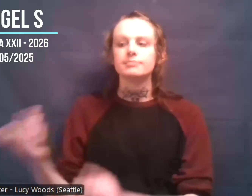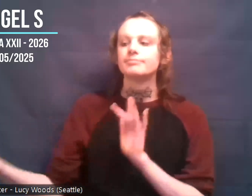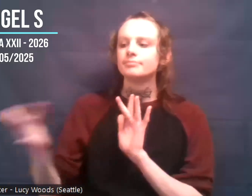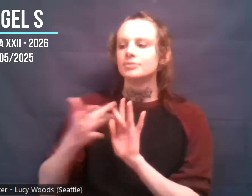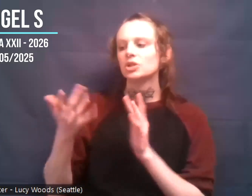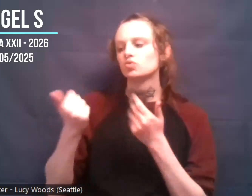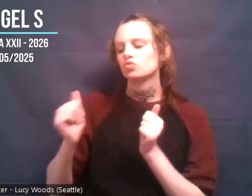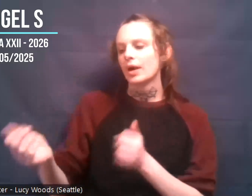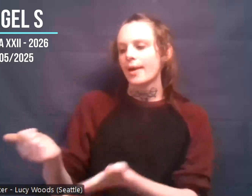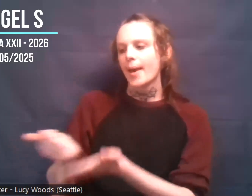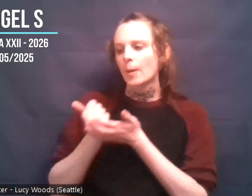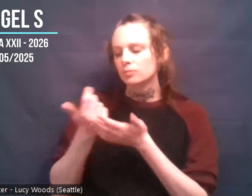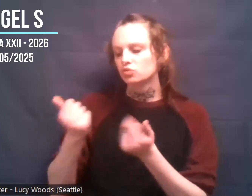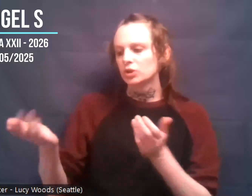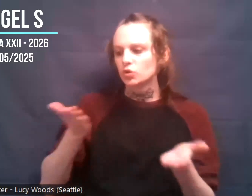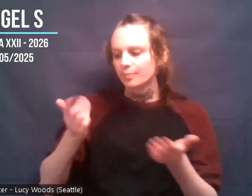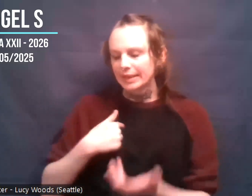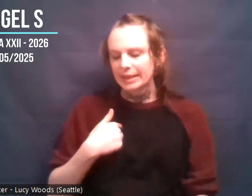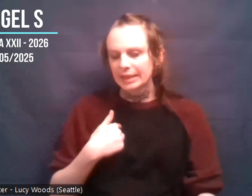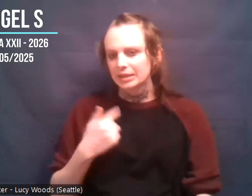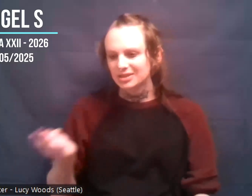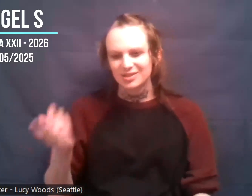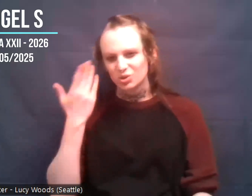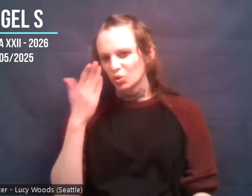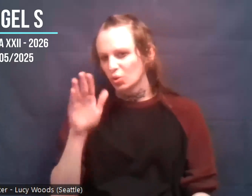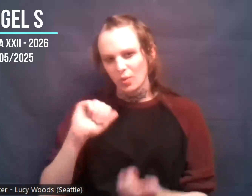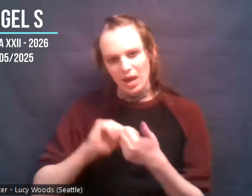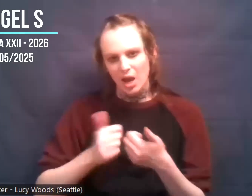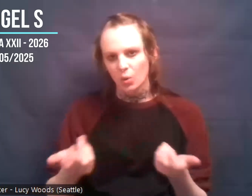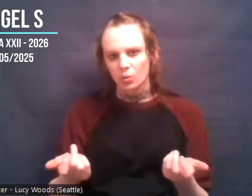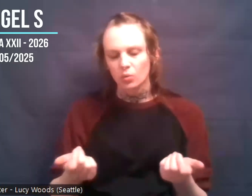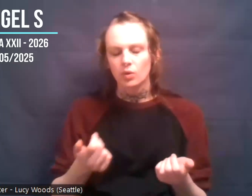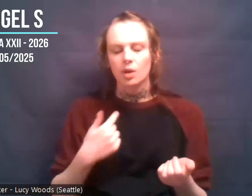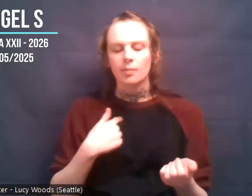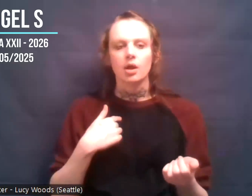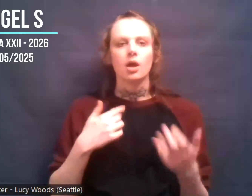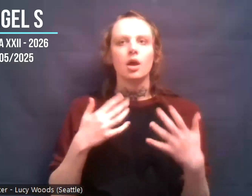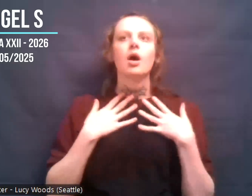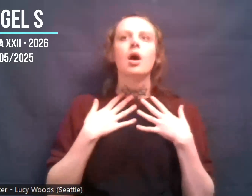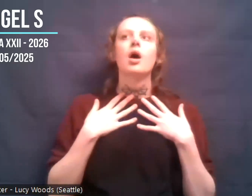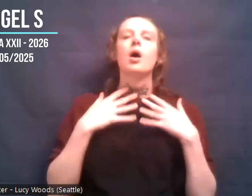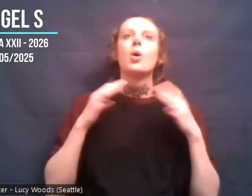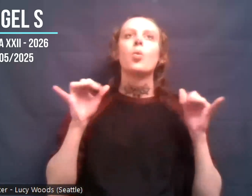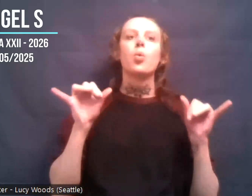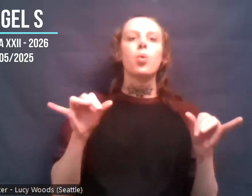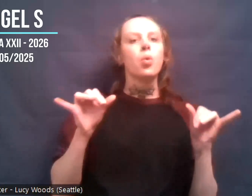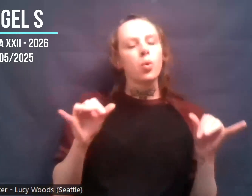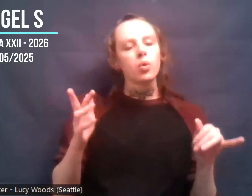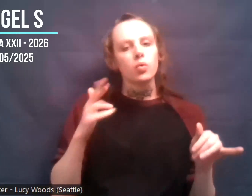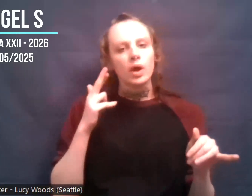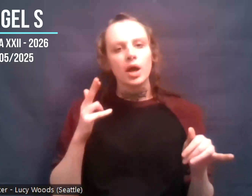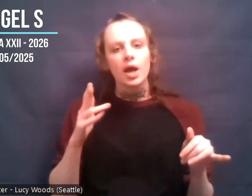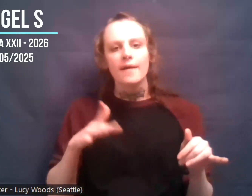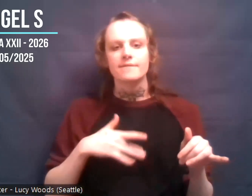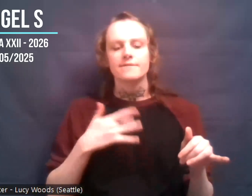of service to me and not knowing how. And it clicked. And I felt God in that room in that moment.